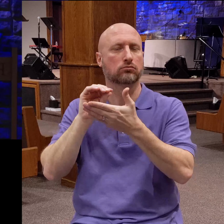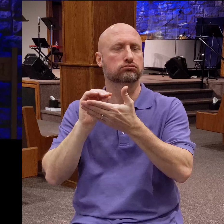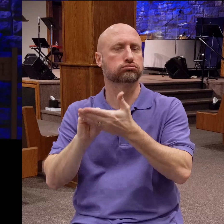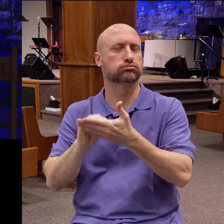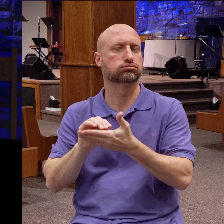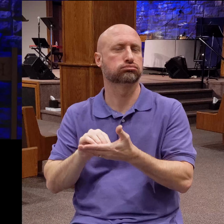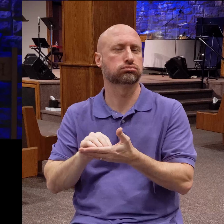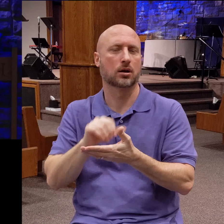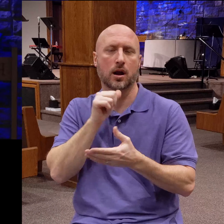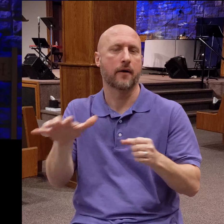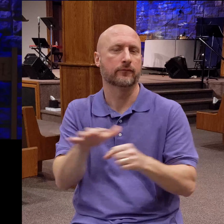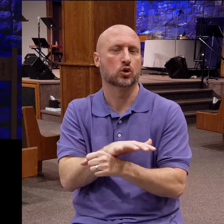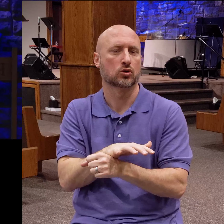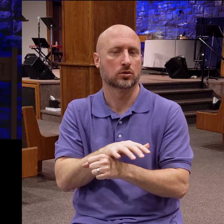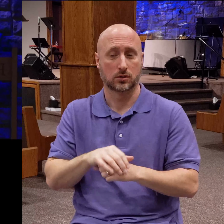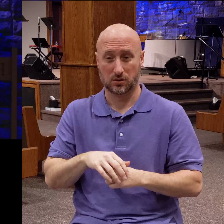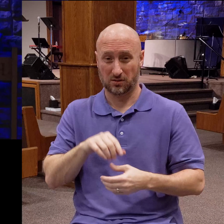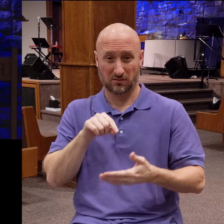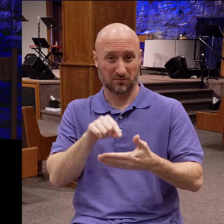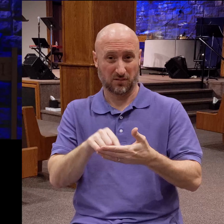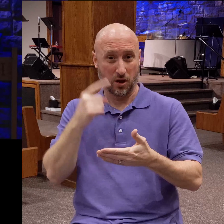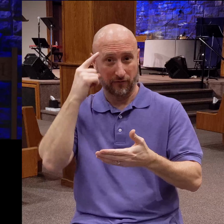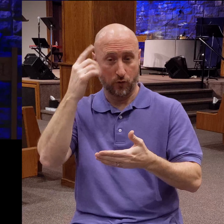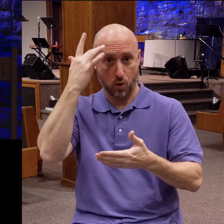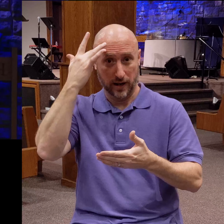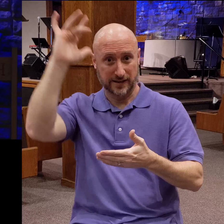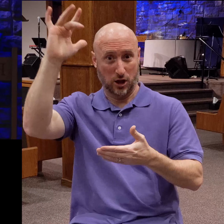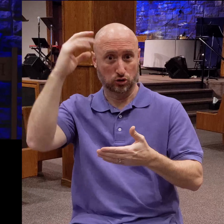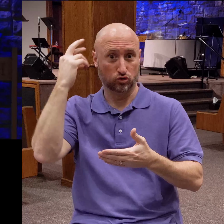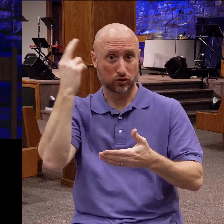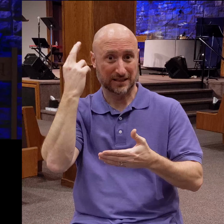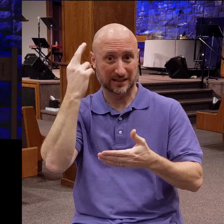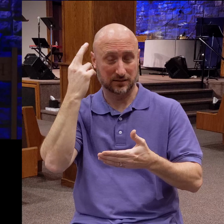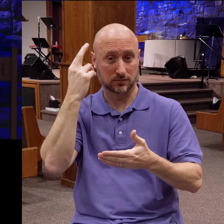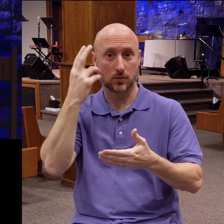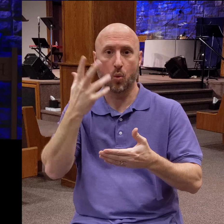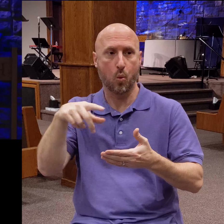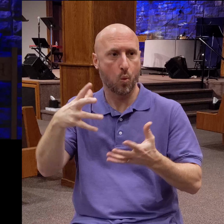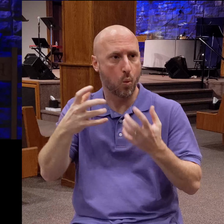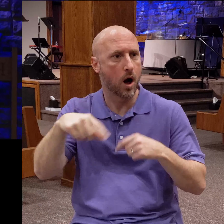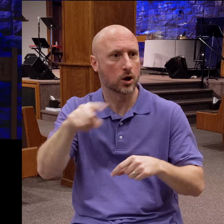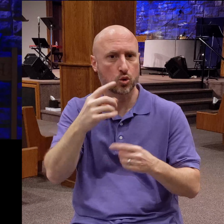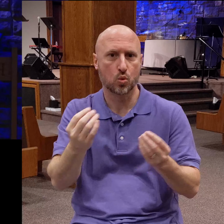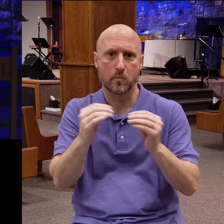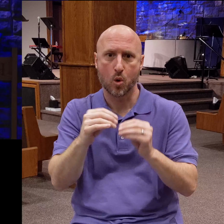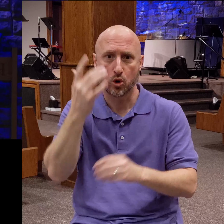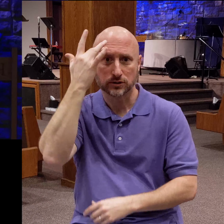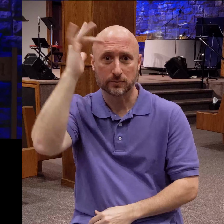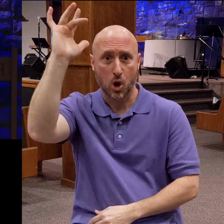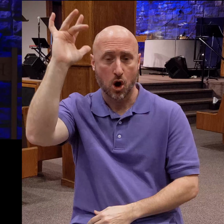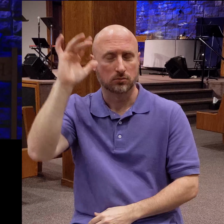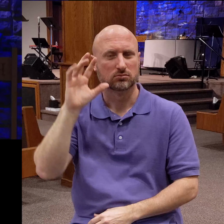not academic, it's not intellectual, though it never sacrifices